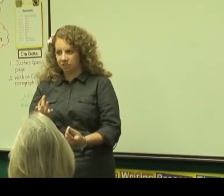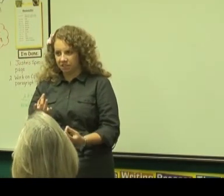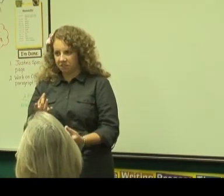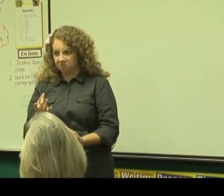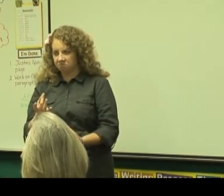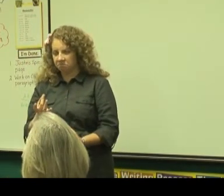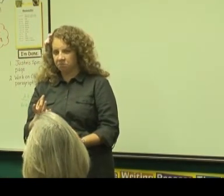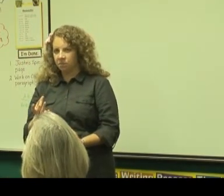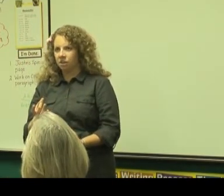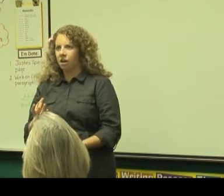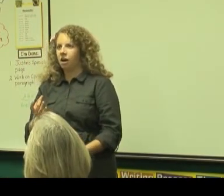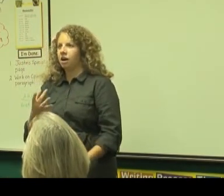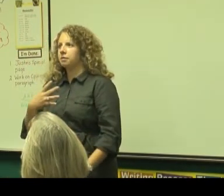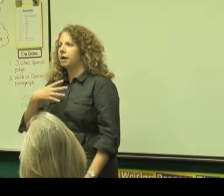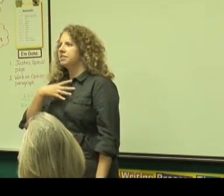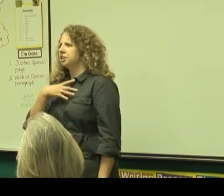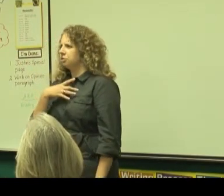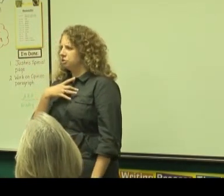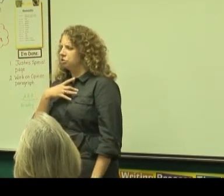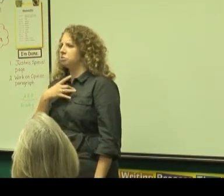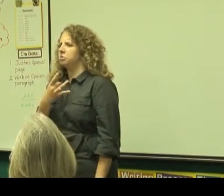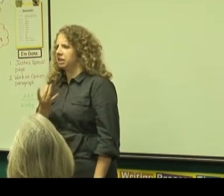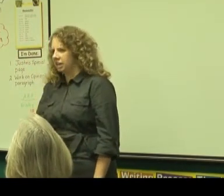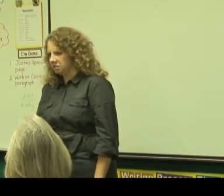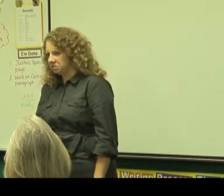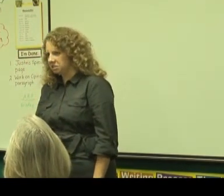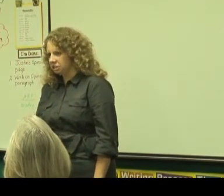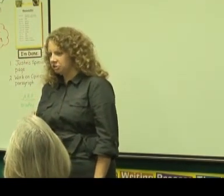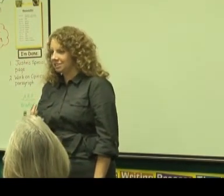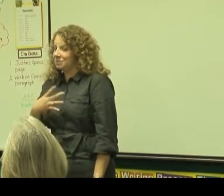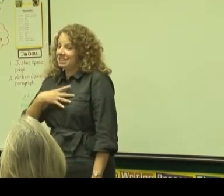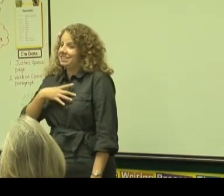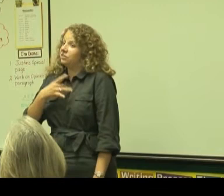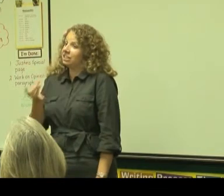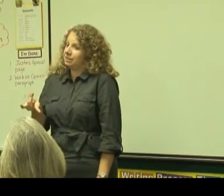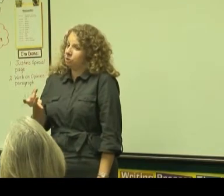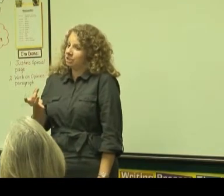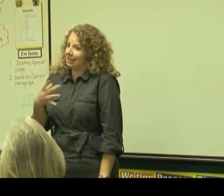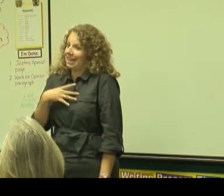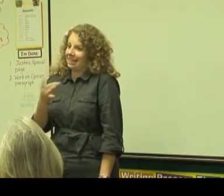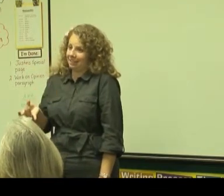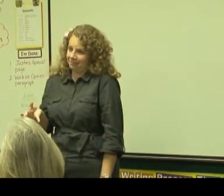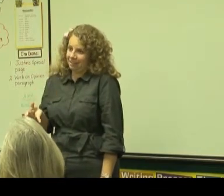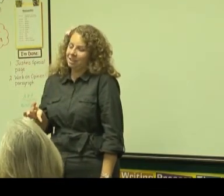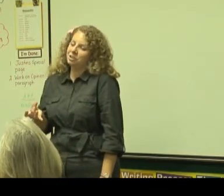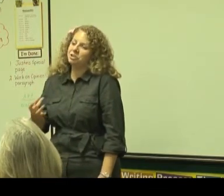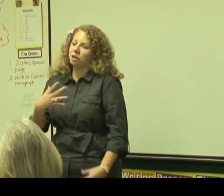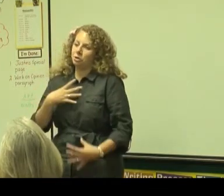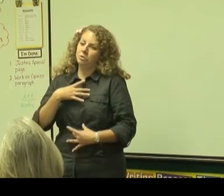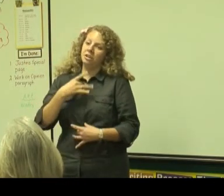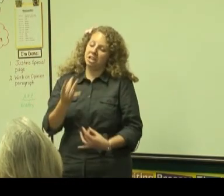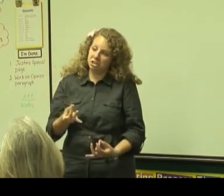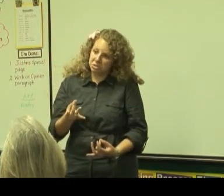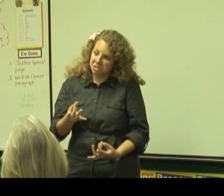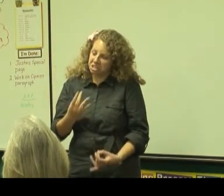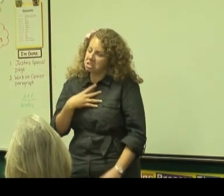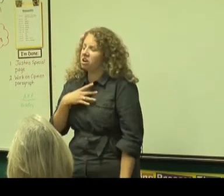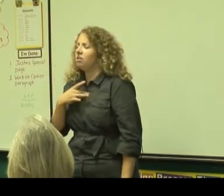interesting. I think you can do it with one hand. Interesting, but this is very similar to like. So interesting. Oh,